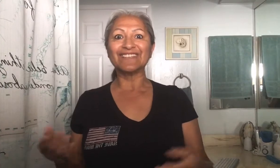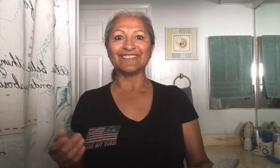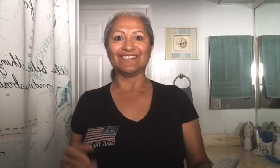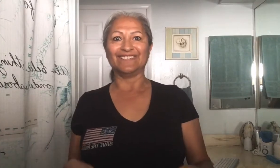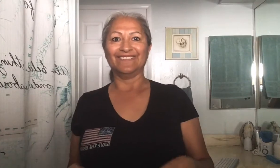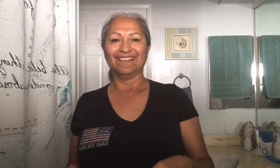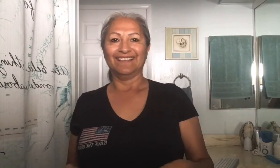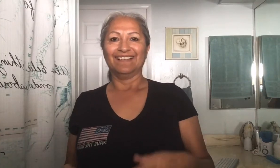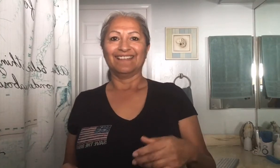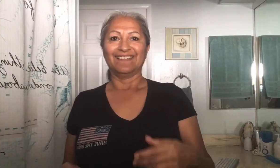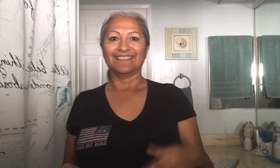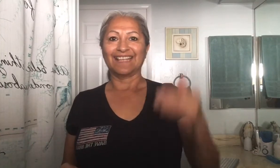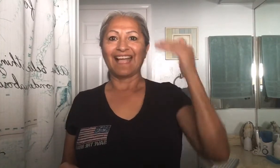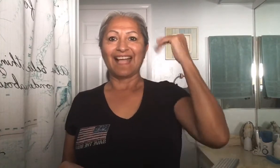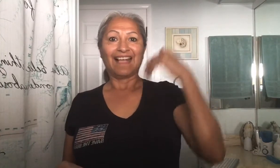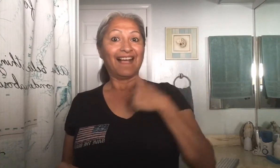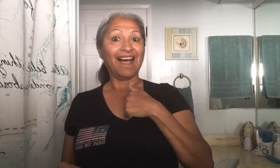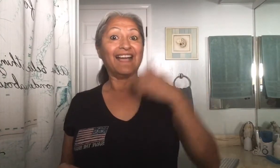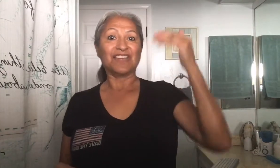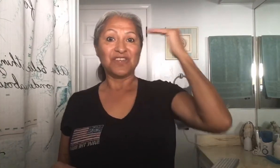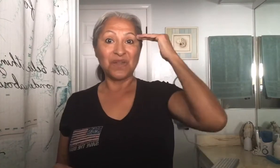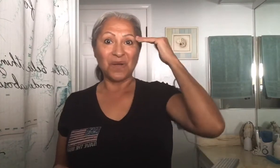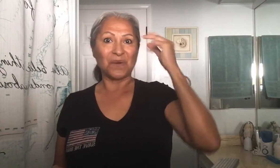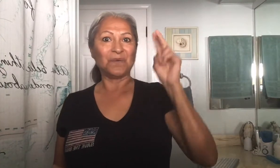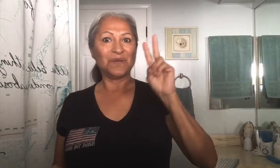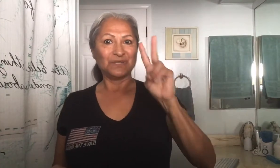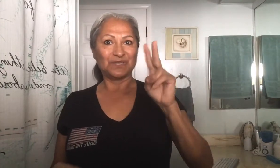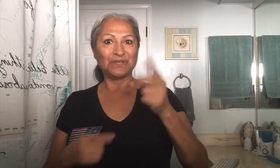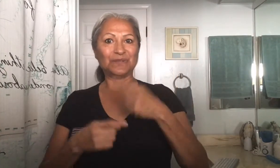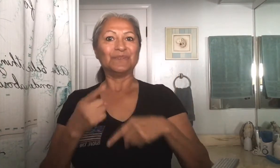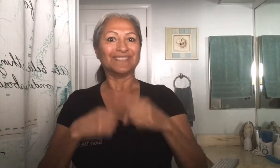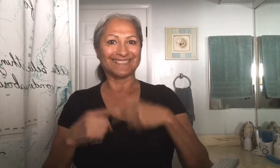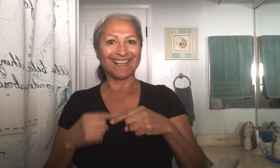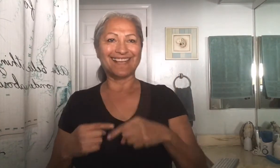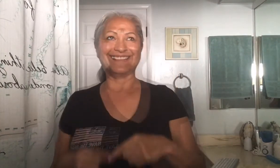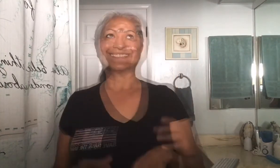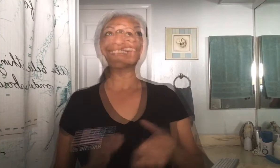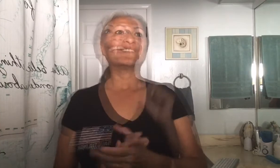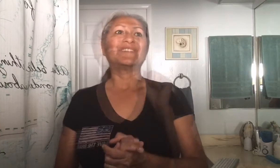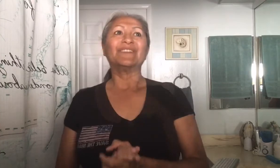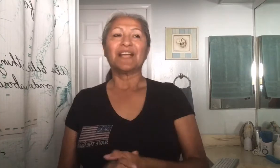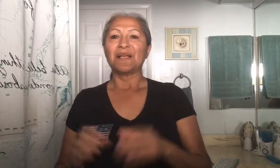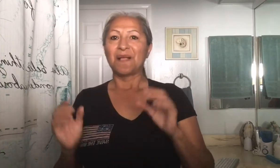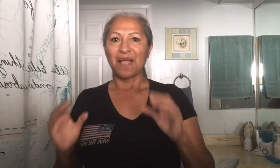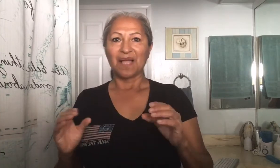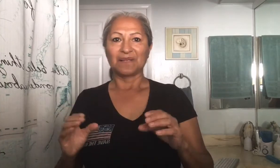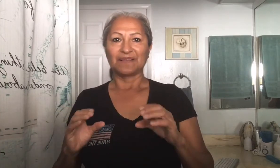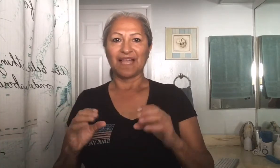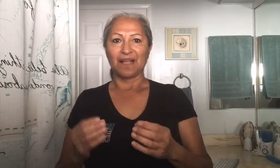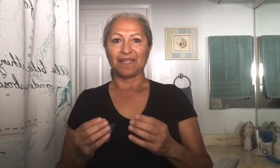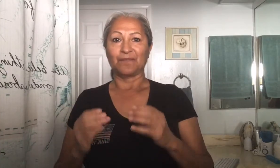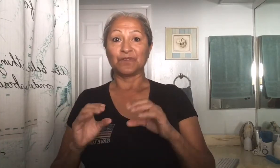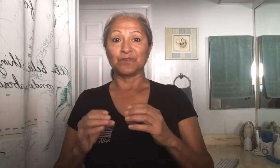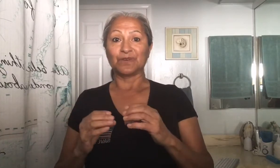too. You can say, I know two signs. So when you do